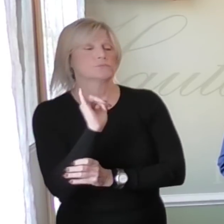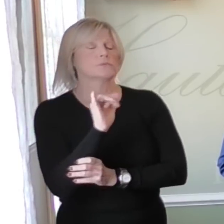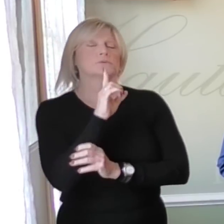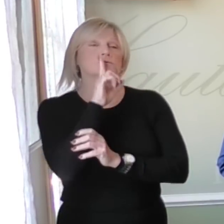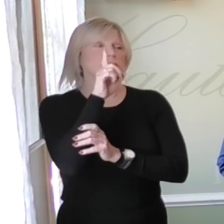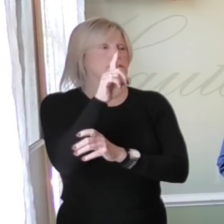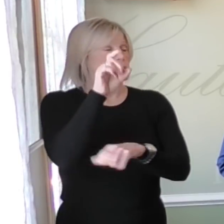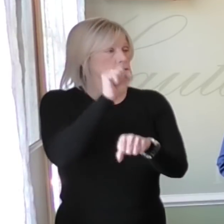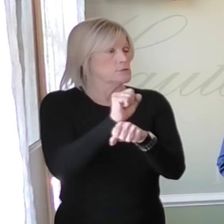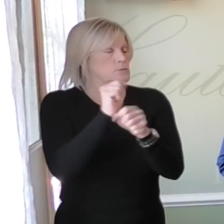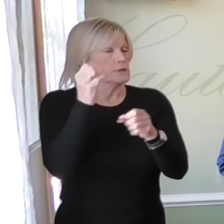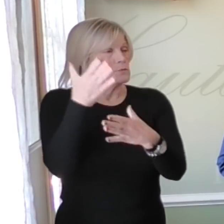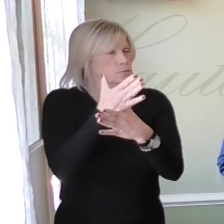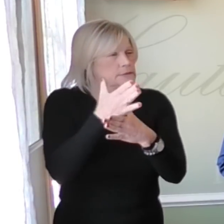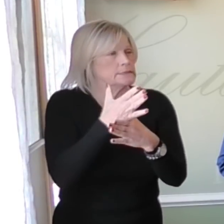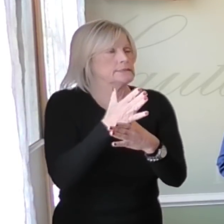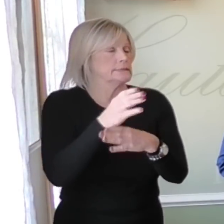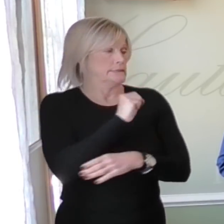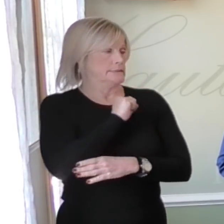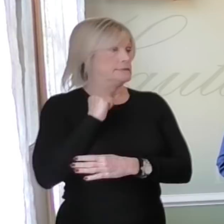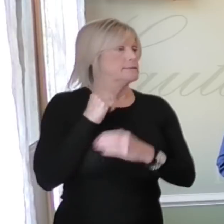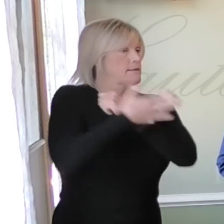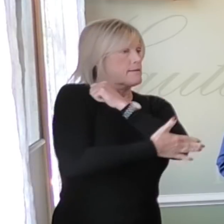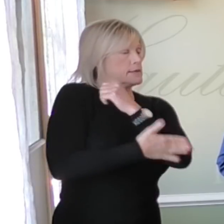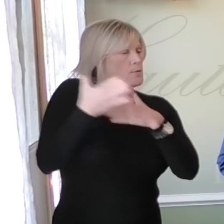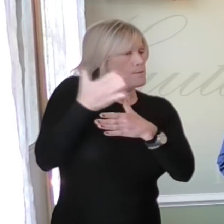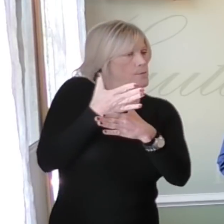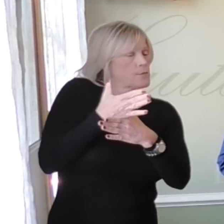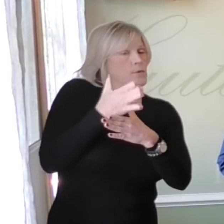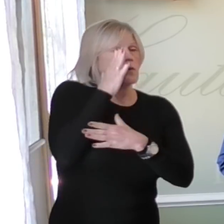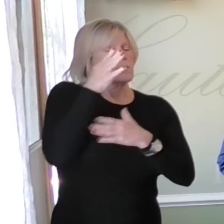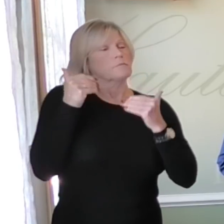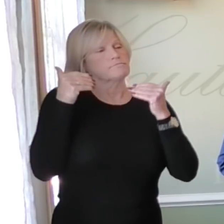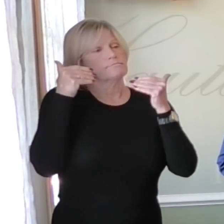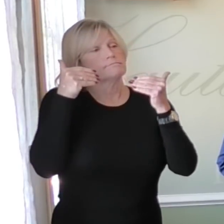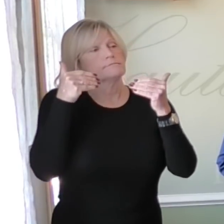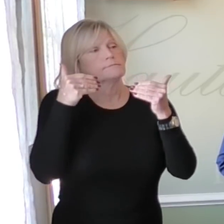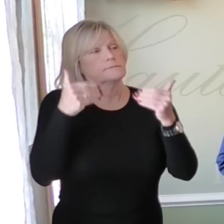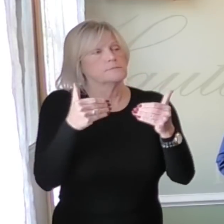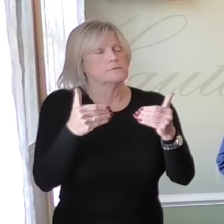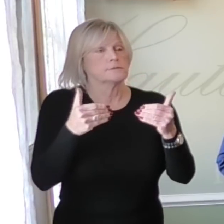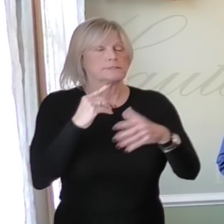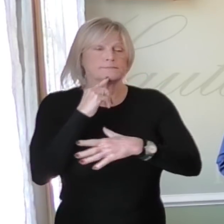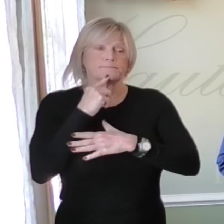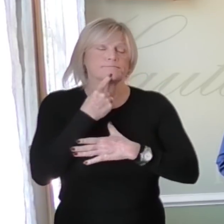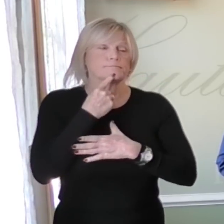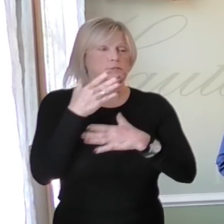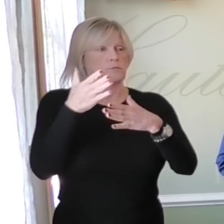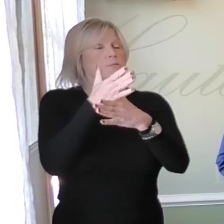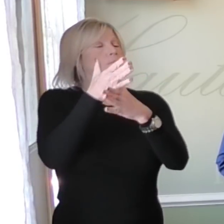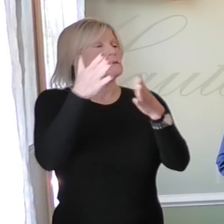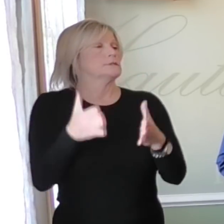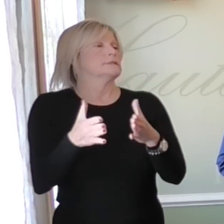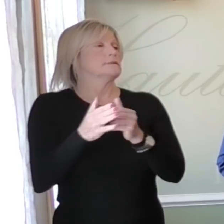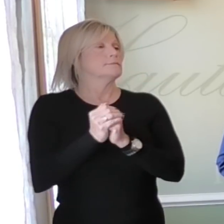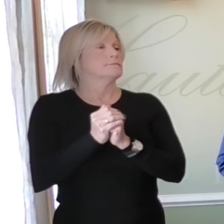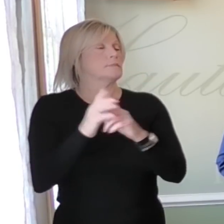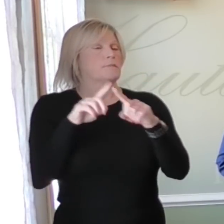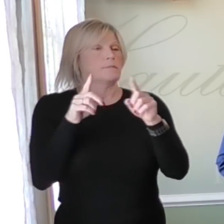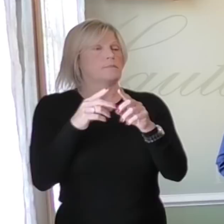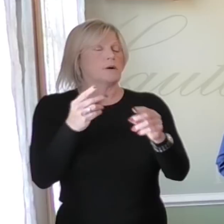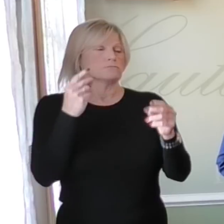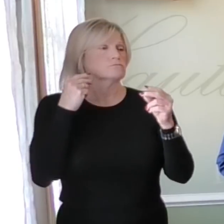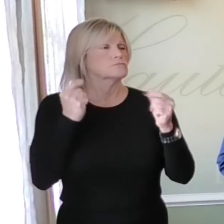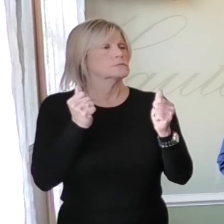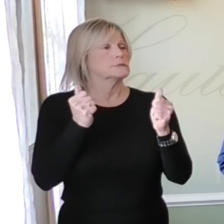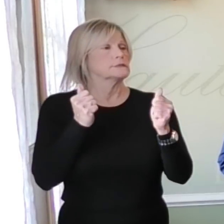work within a state and county partnership, and we will move forward deliberately as a partnership, but quickly,